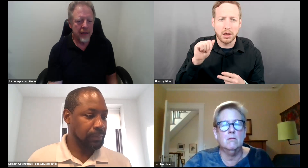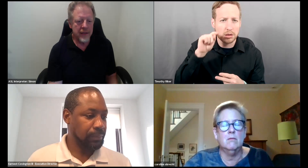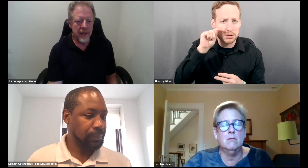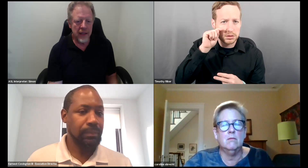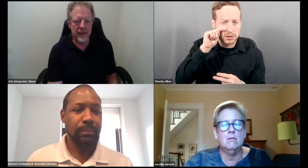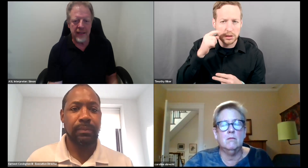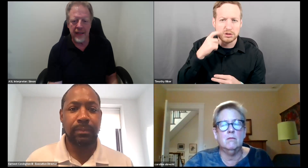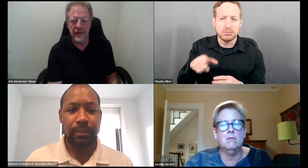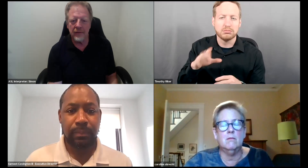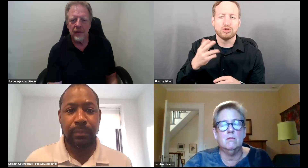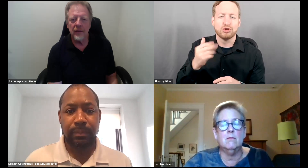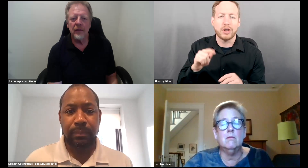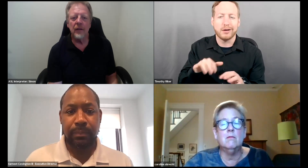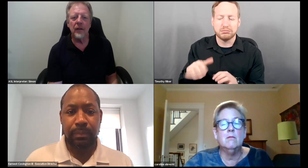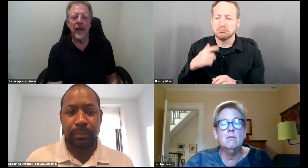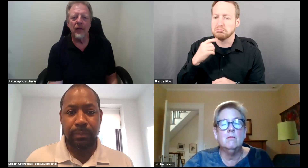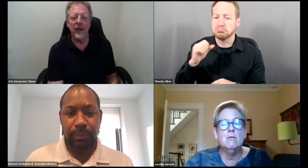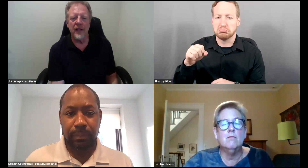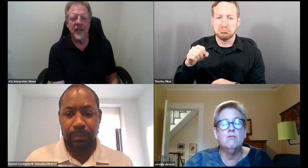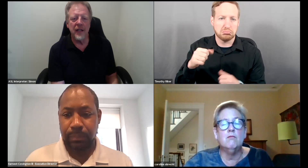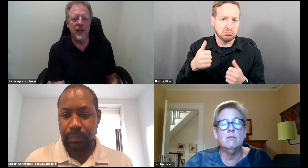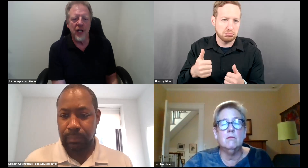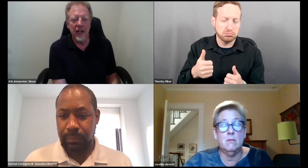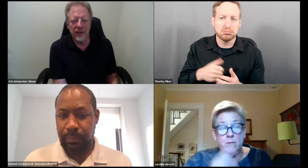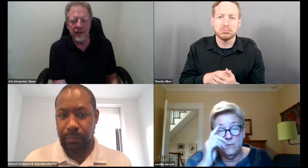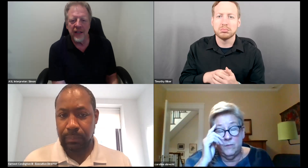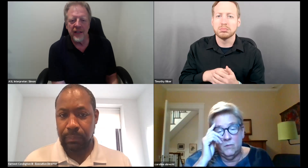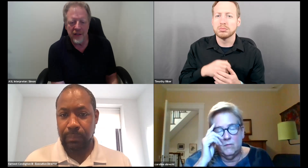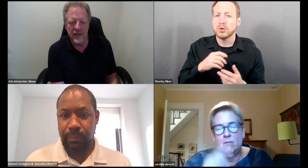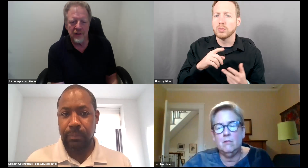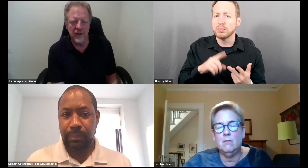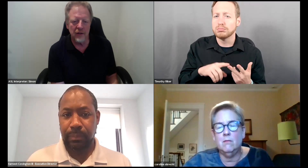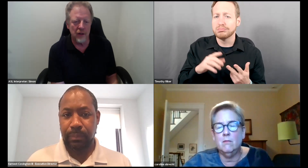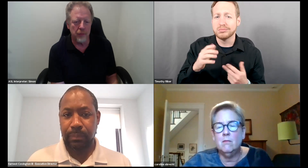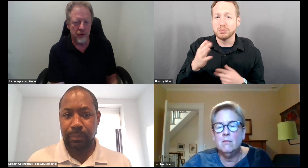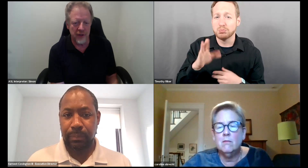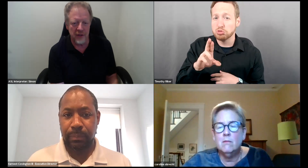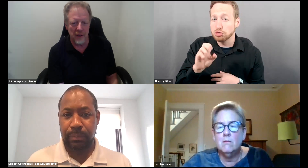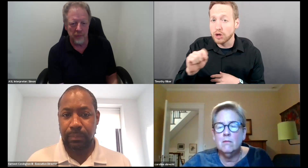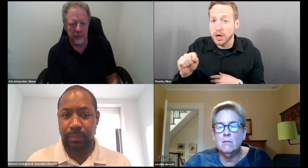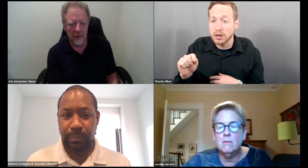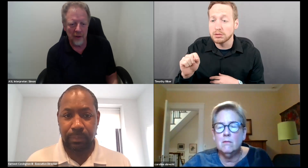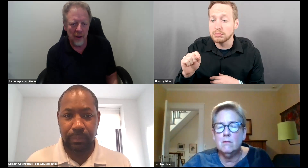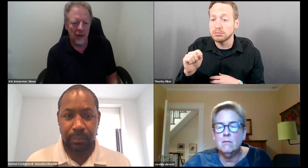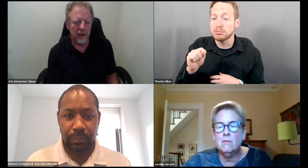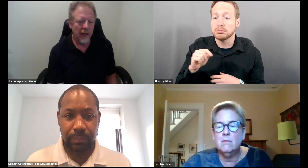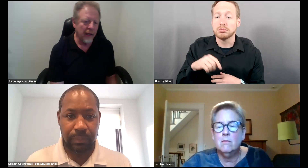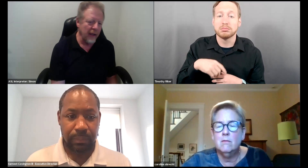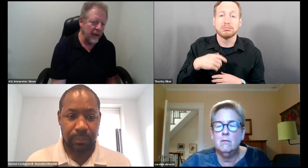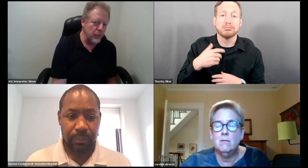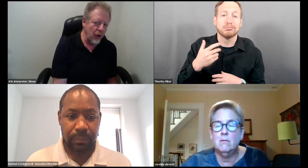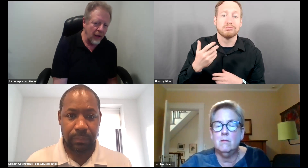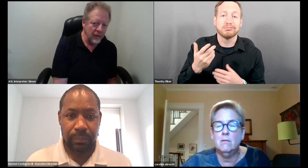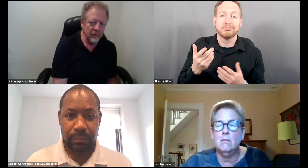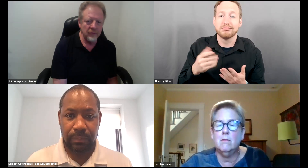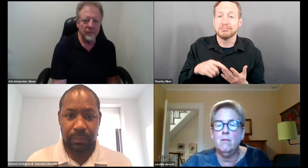Okay, I see Tina. Okay, I recognize Tina in the chat, and she said yes. She proceeds. Okay, and